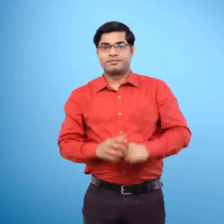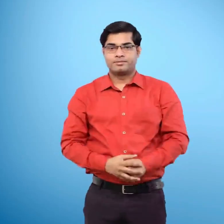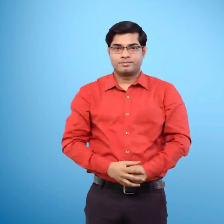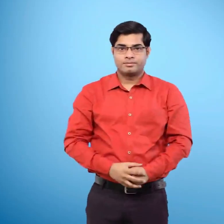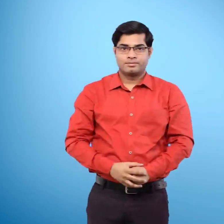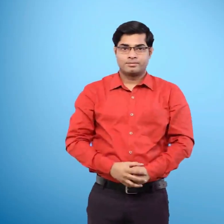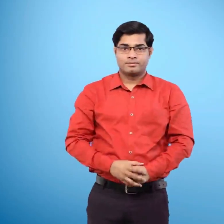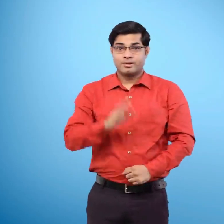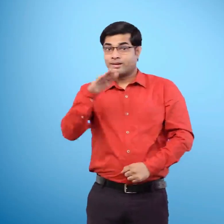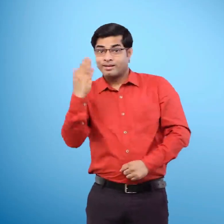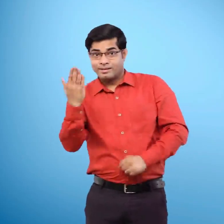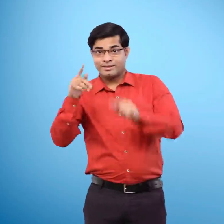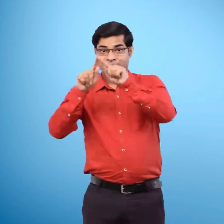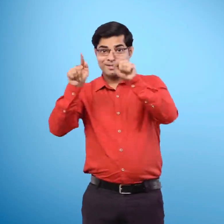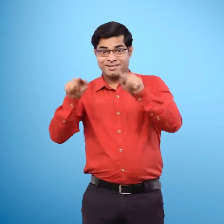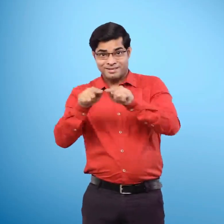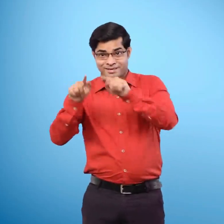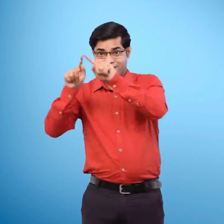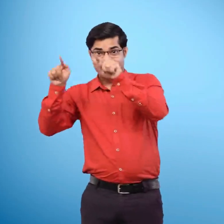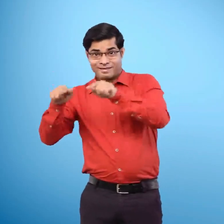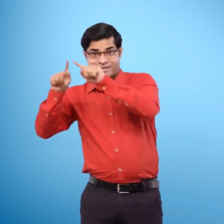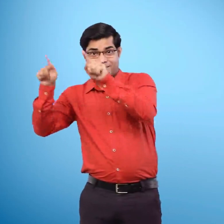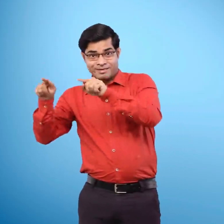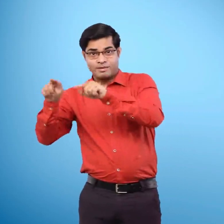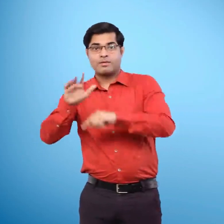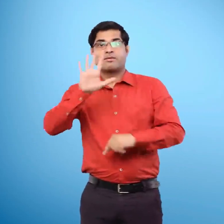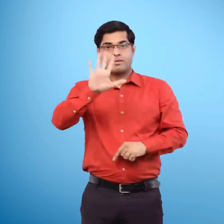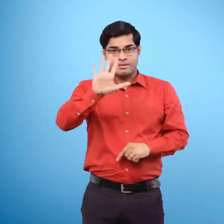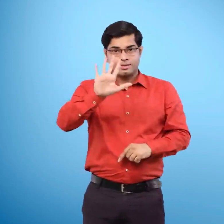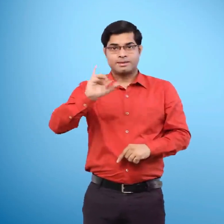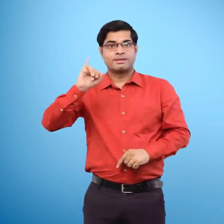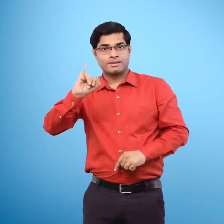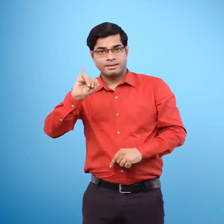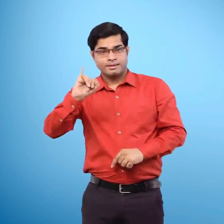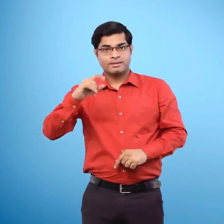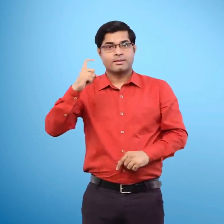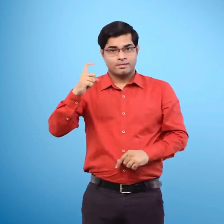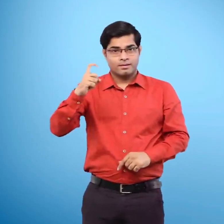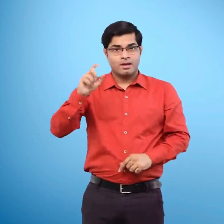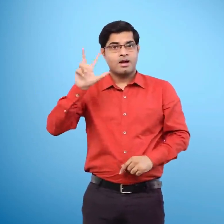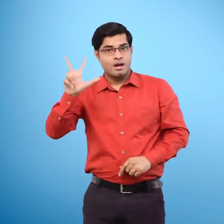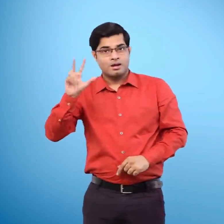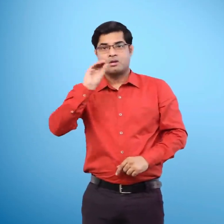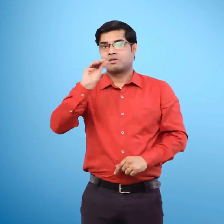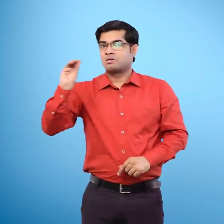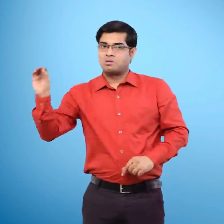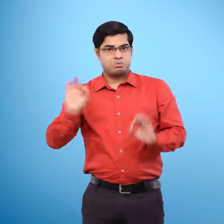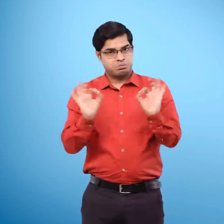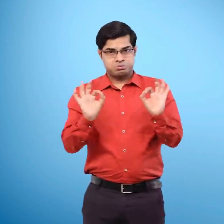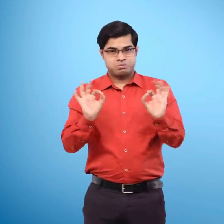circle at the top left corner. Box 5, 6, 7 and 8